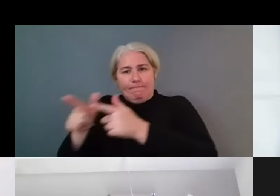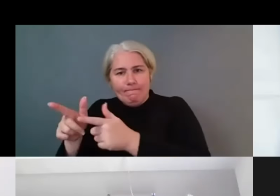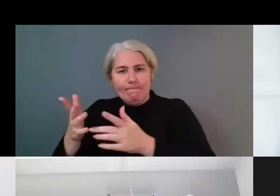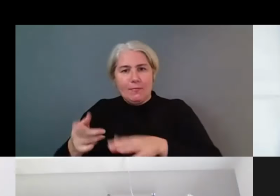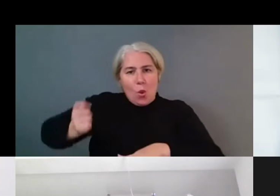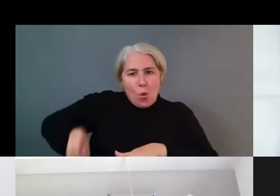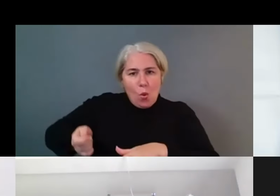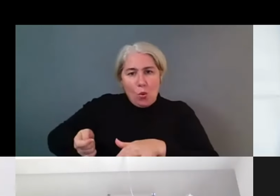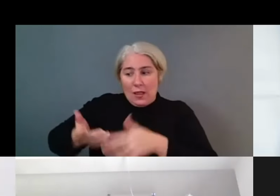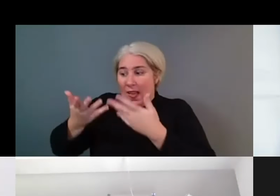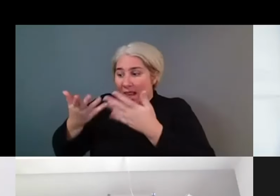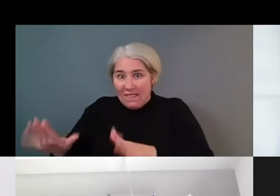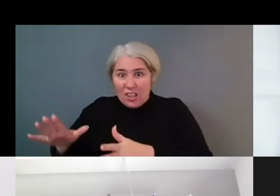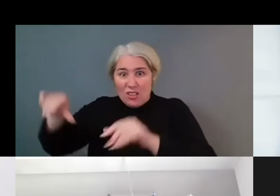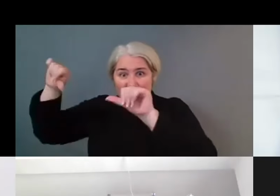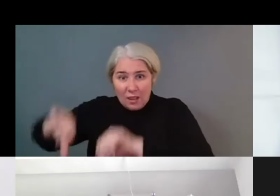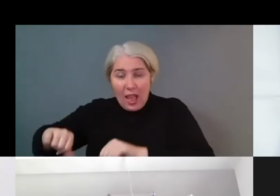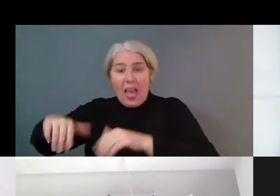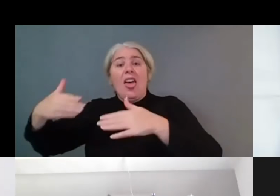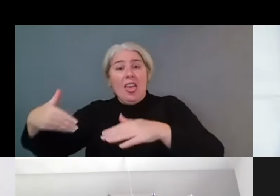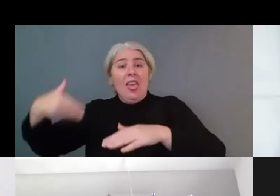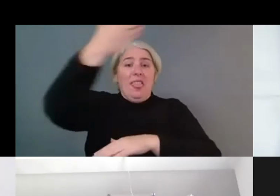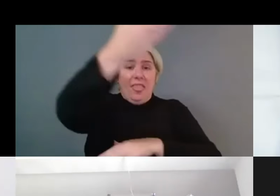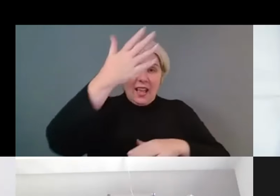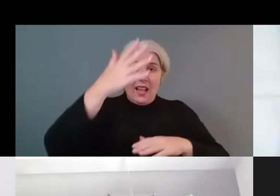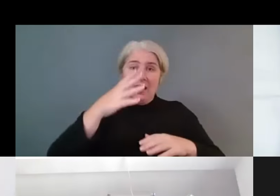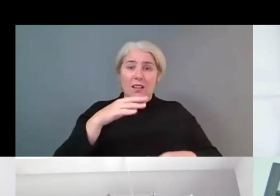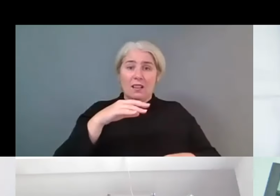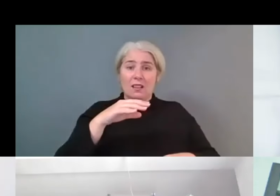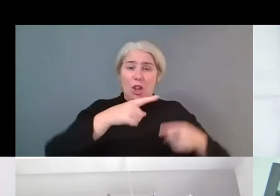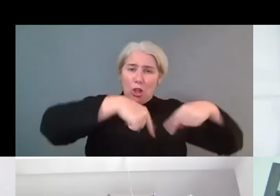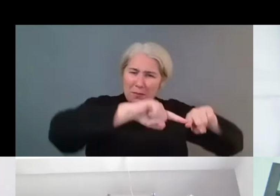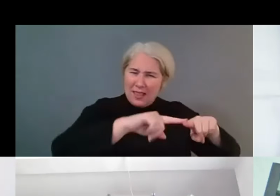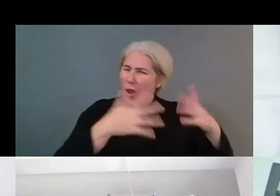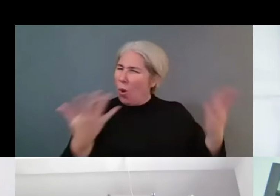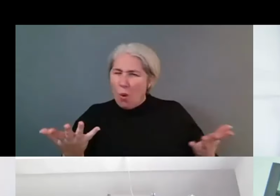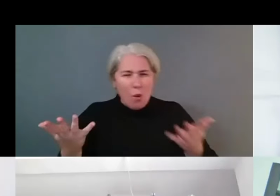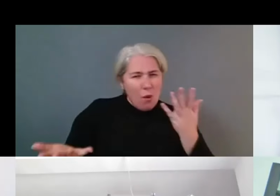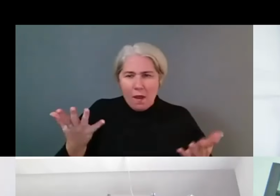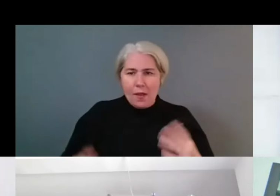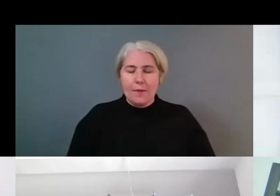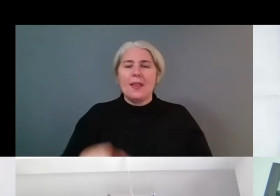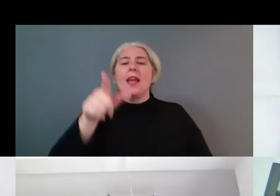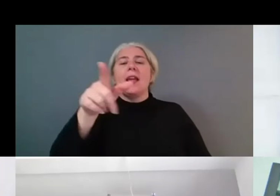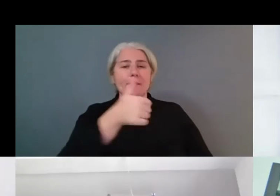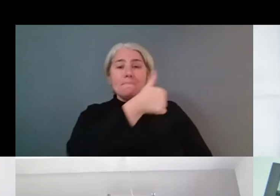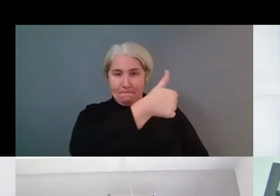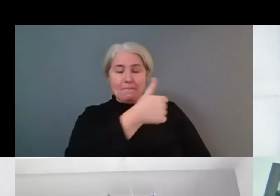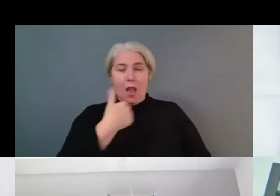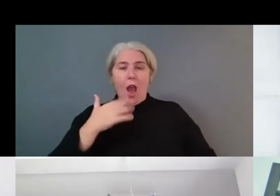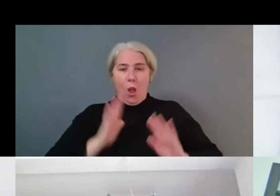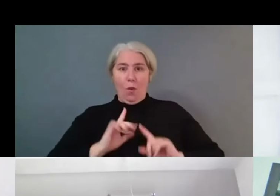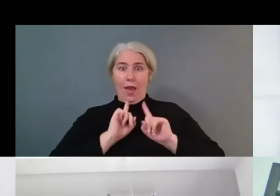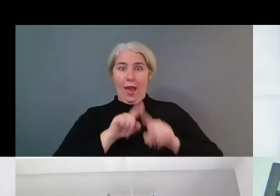can. And if I can, I would also like to address one of Muhammad's questions, which was already answered, but I would add something to